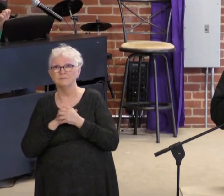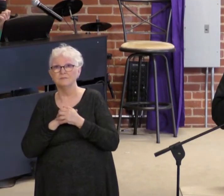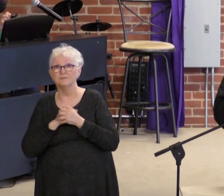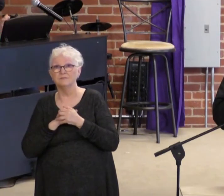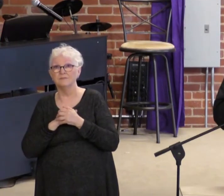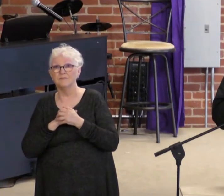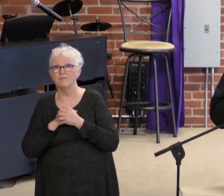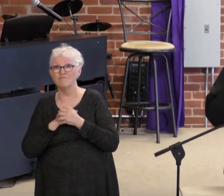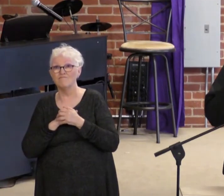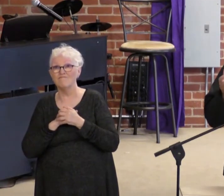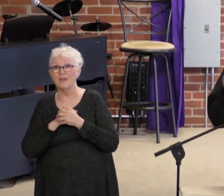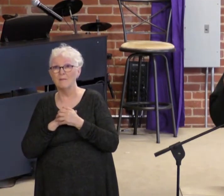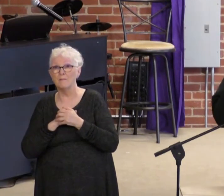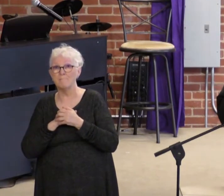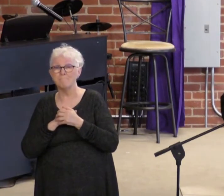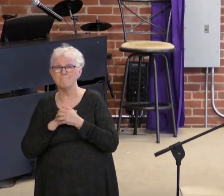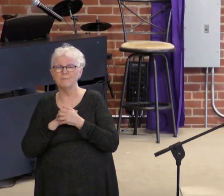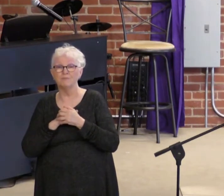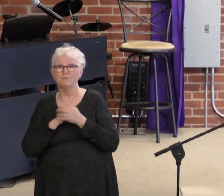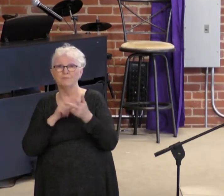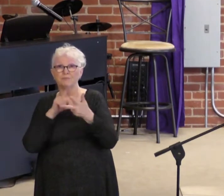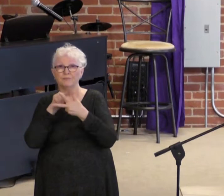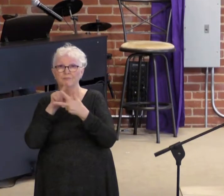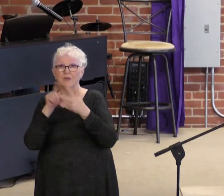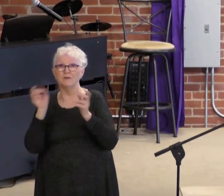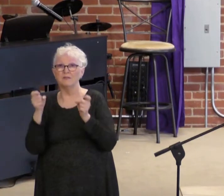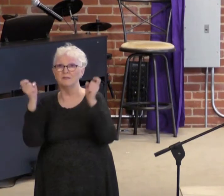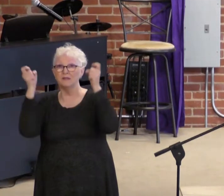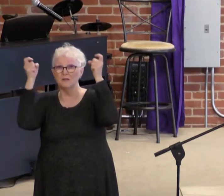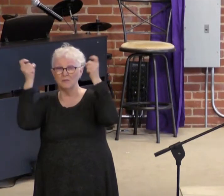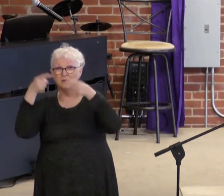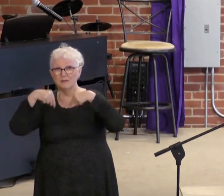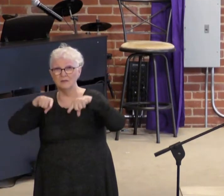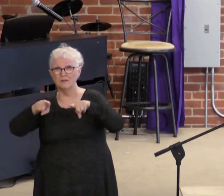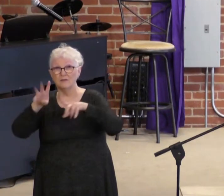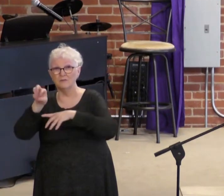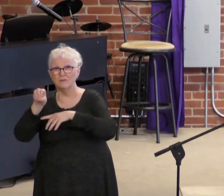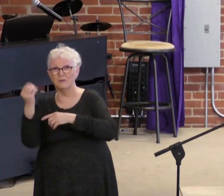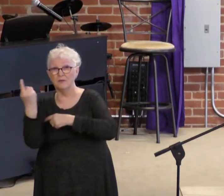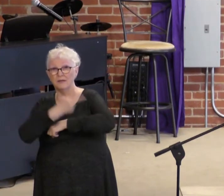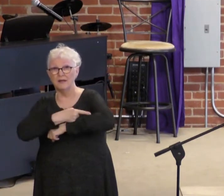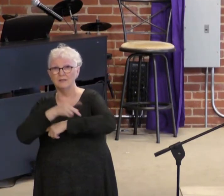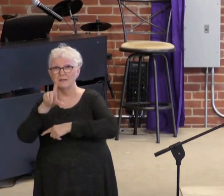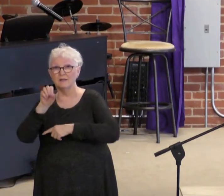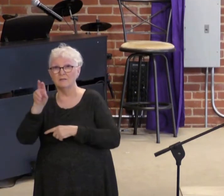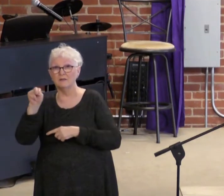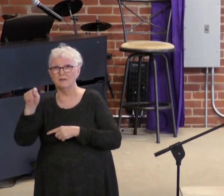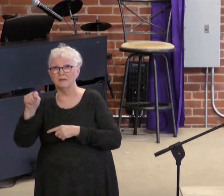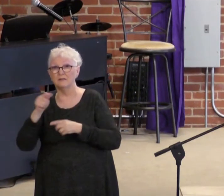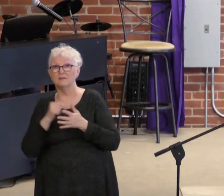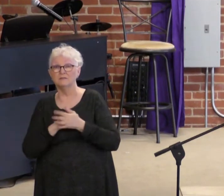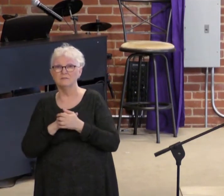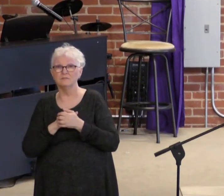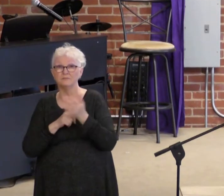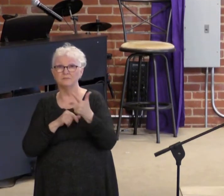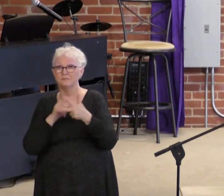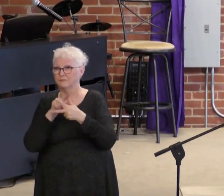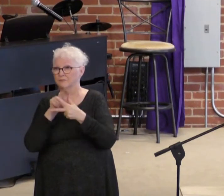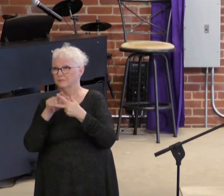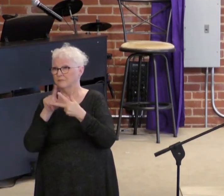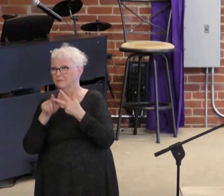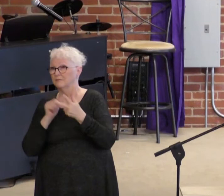that we celebrate during these 40 days of Lent leading up to Easter? Does anybody remember what those 3 things are,